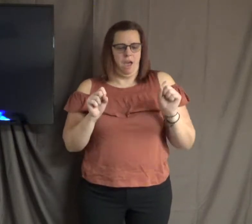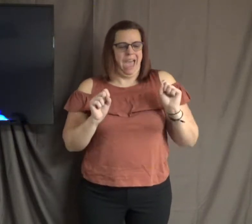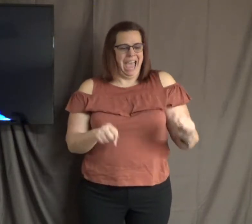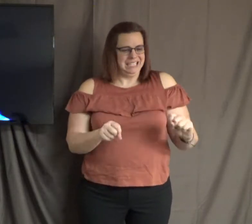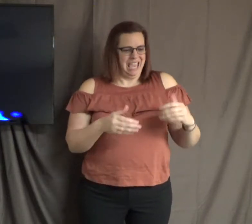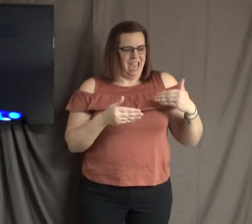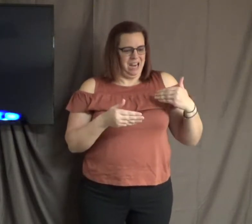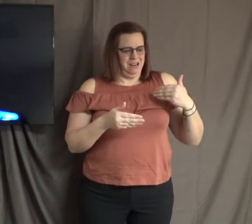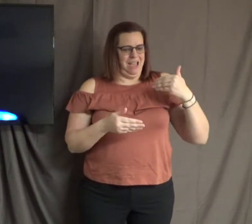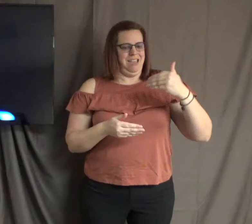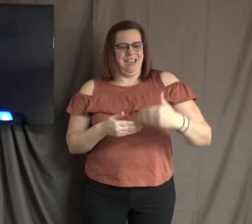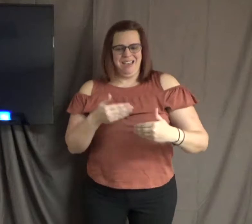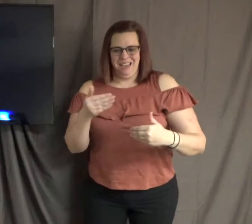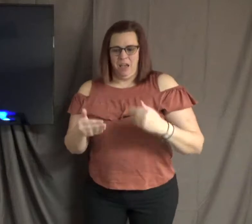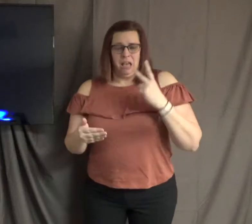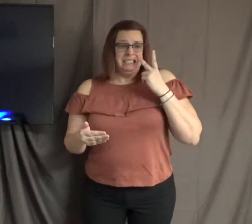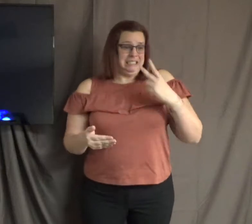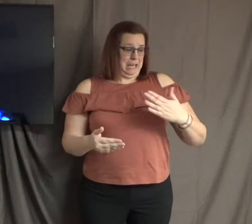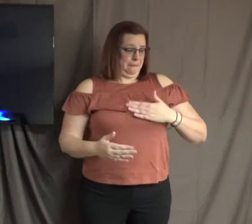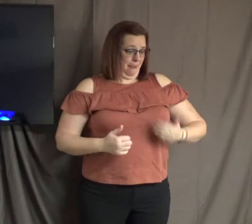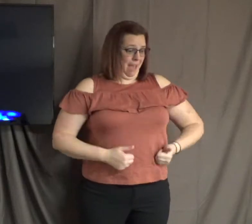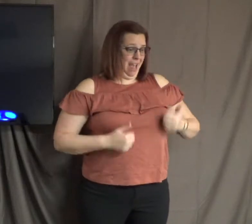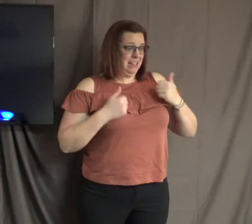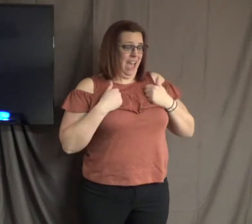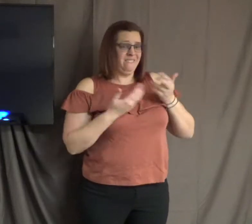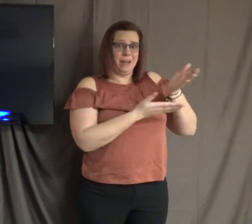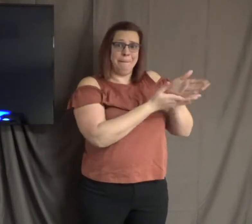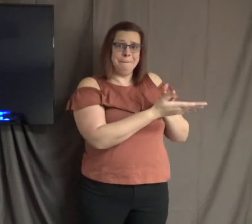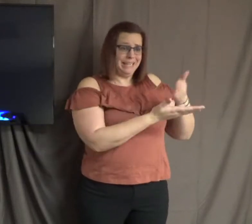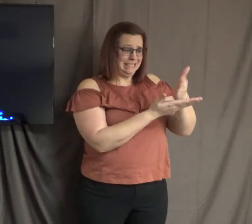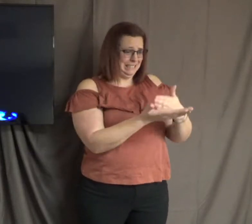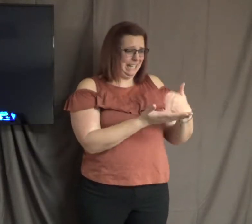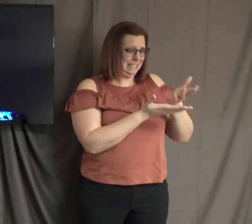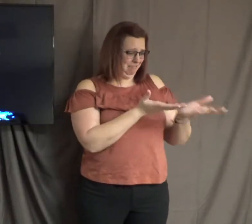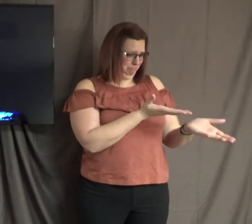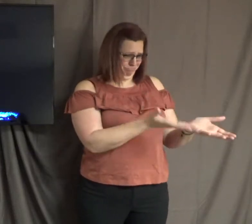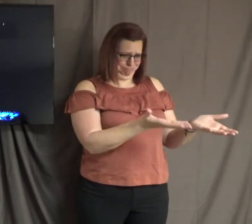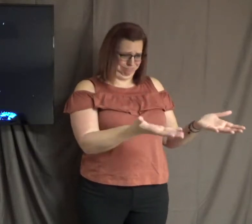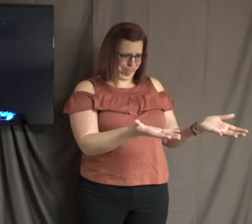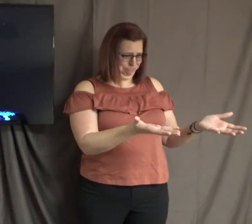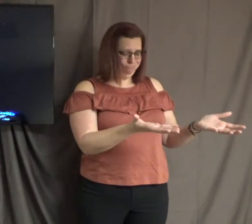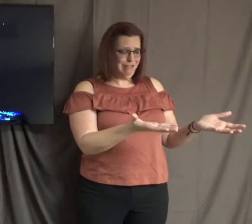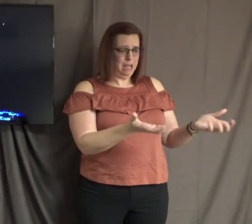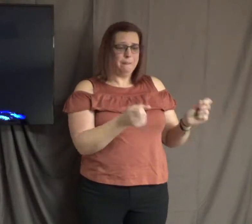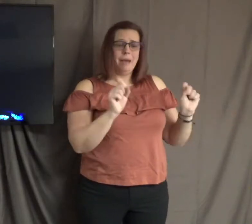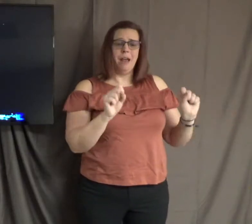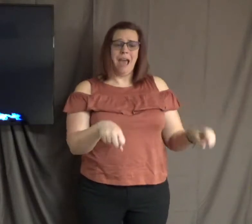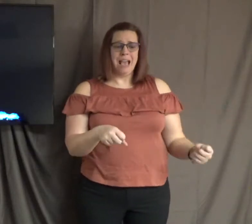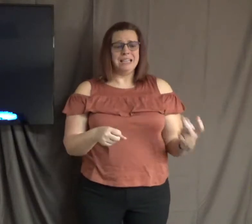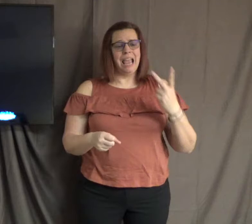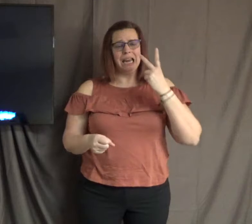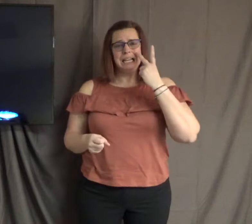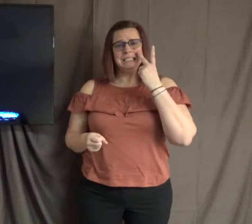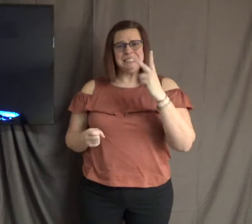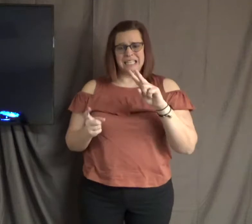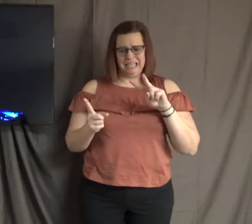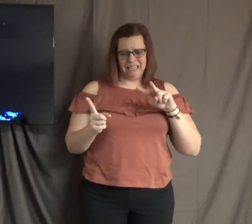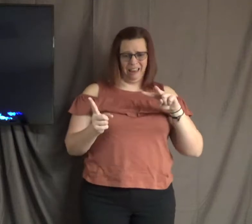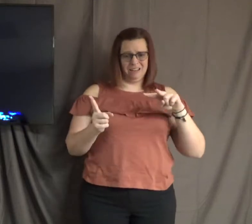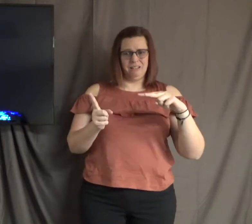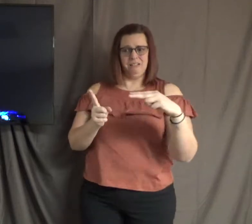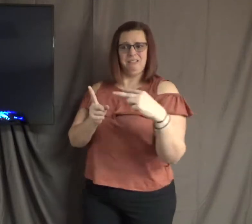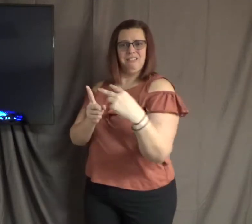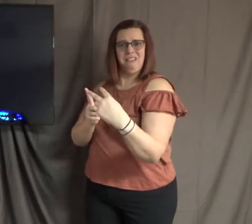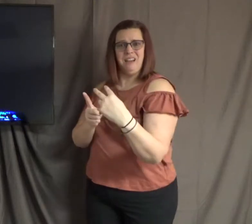seeing my life in pieces, but that can begin to embrace and see it as a complete